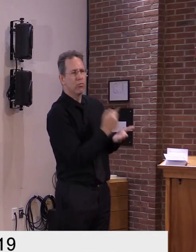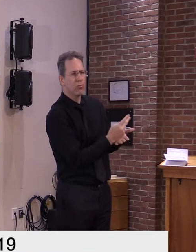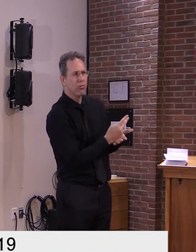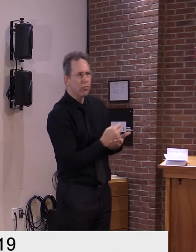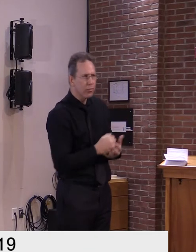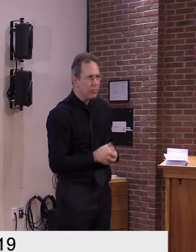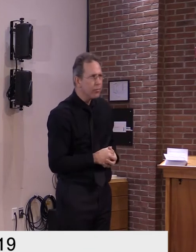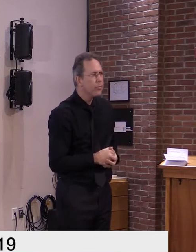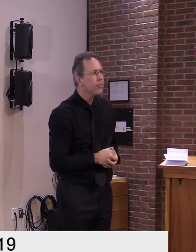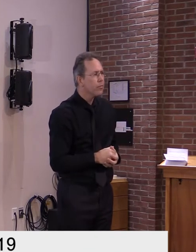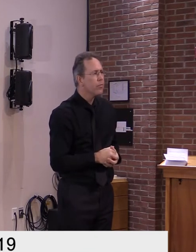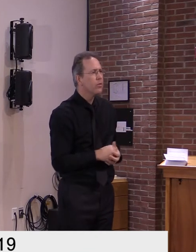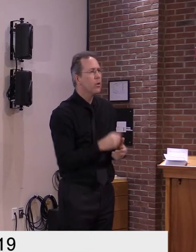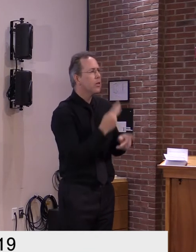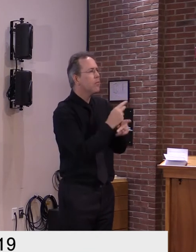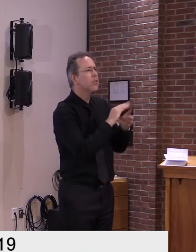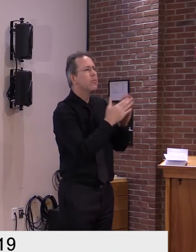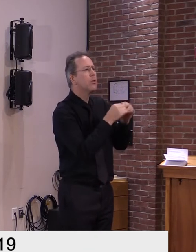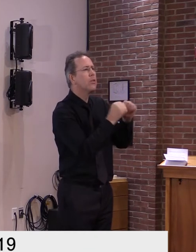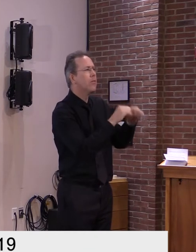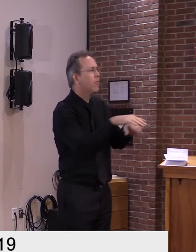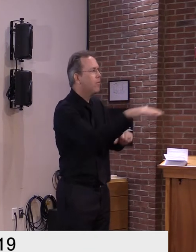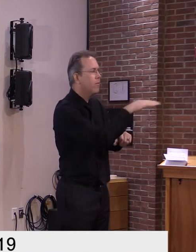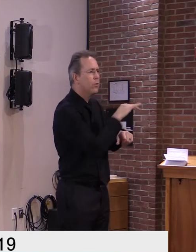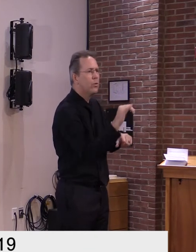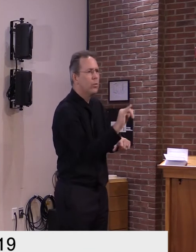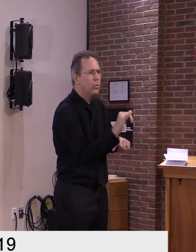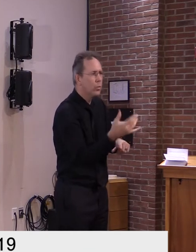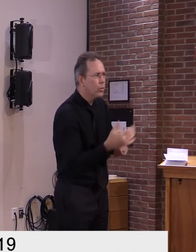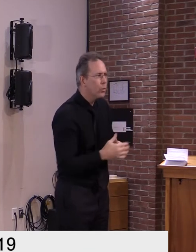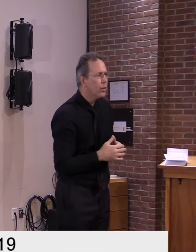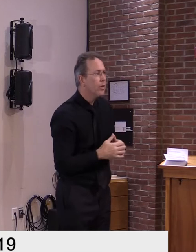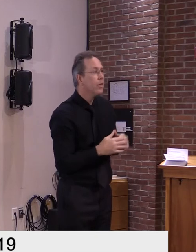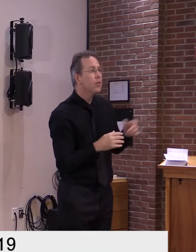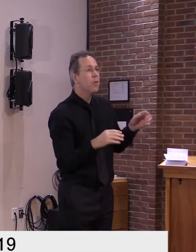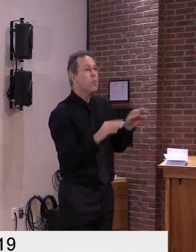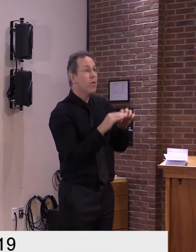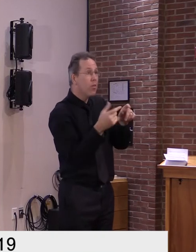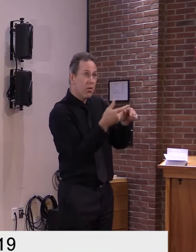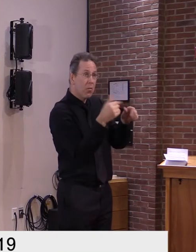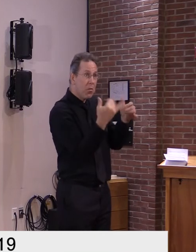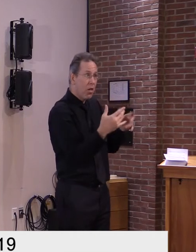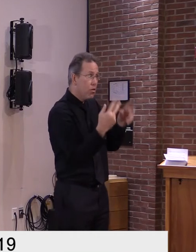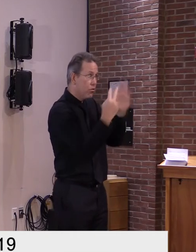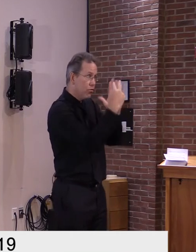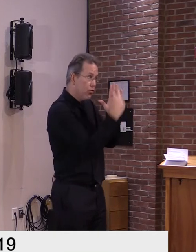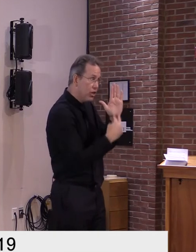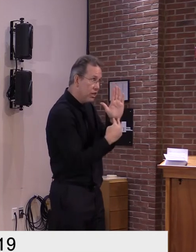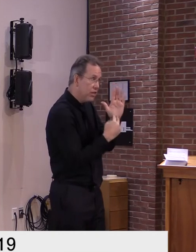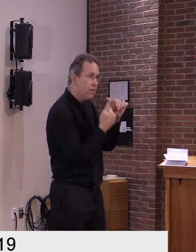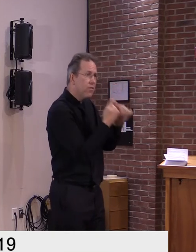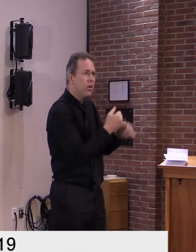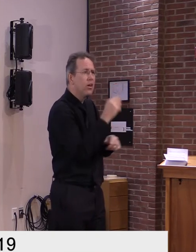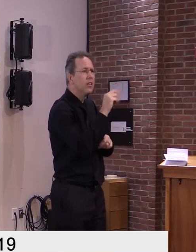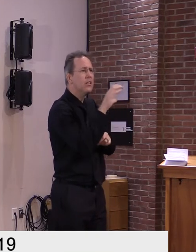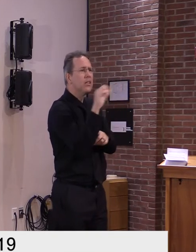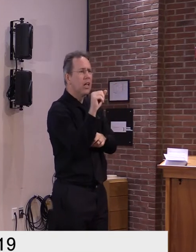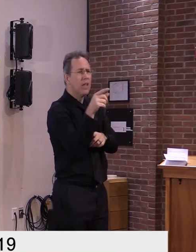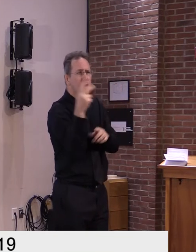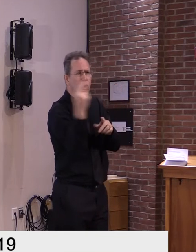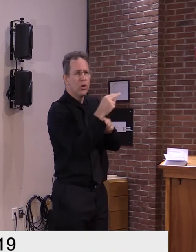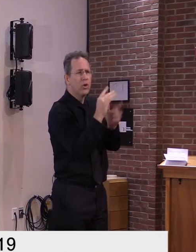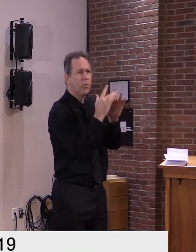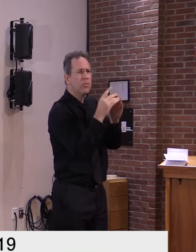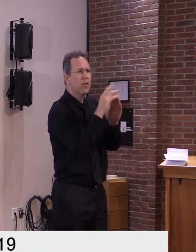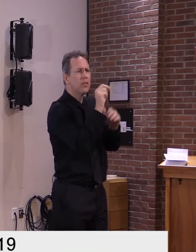the college guidance is on the website at ACCD, and as well as the athletic guidance